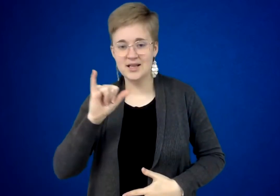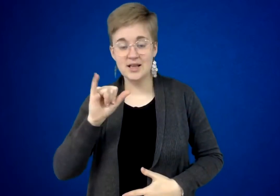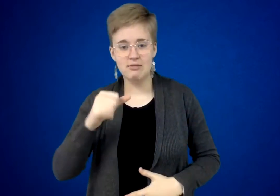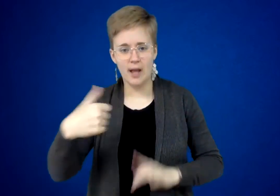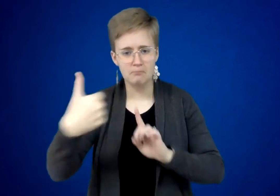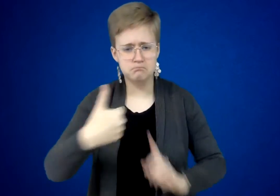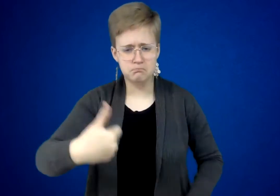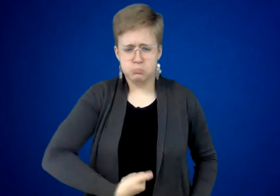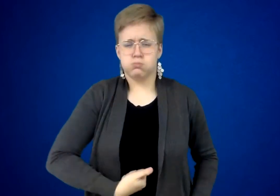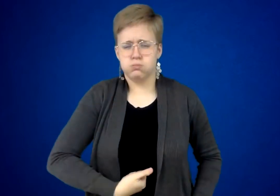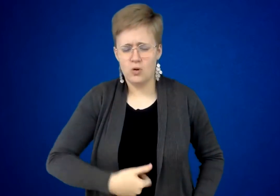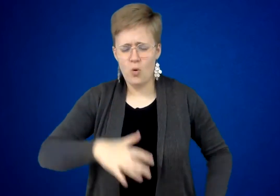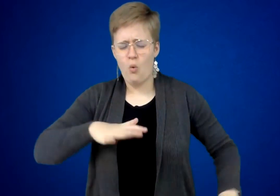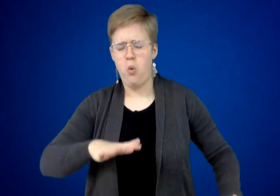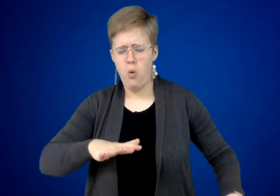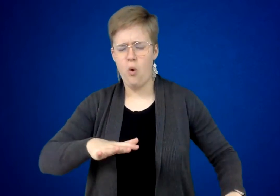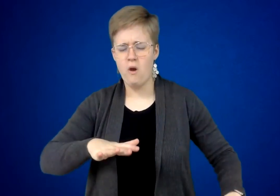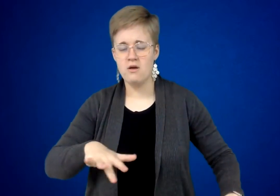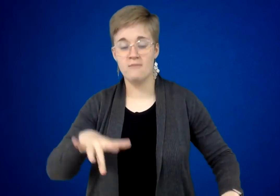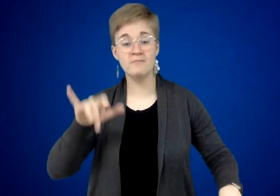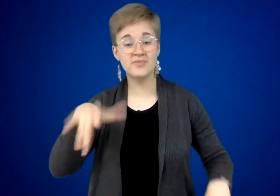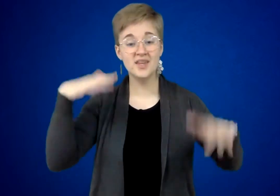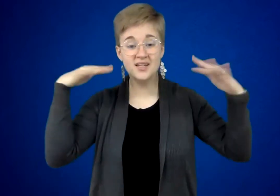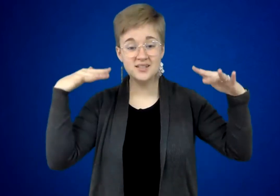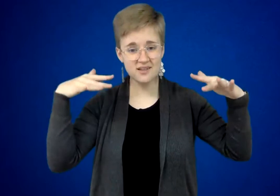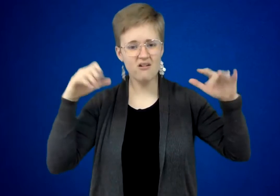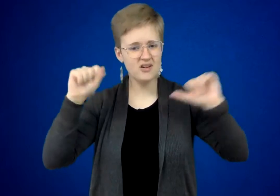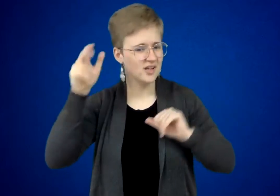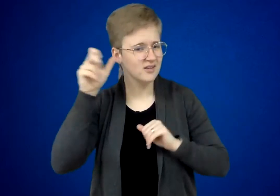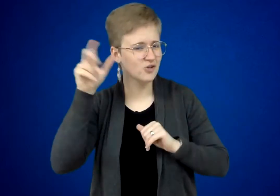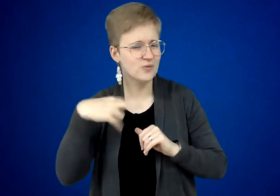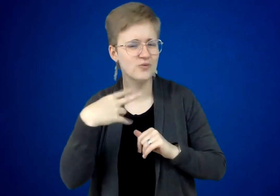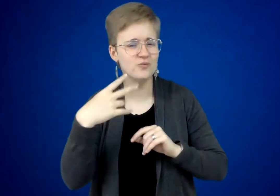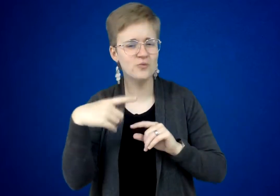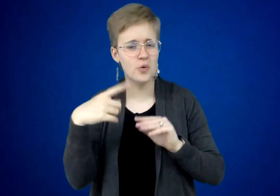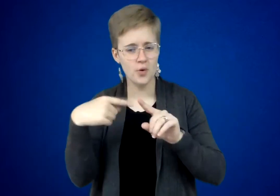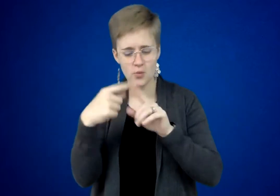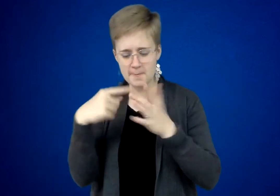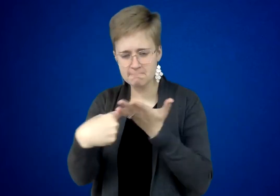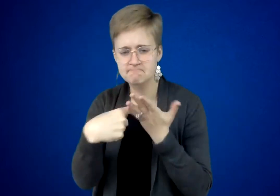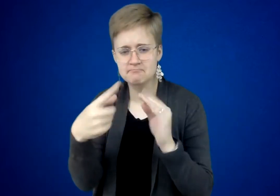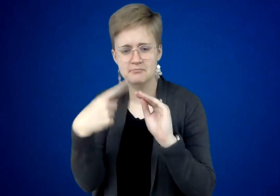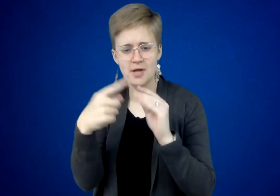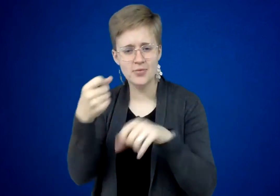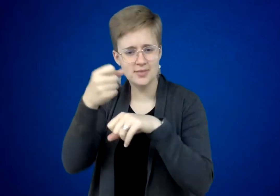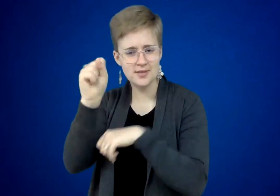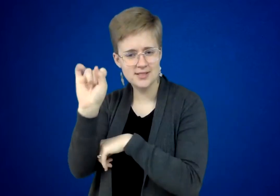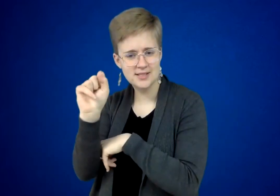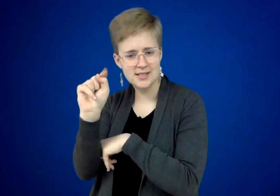stomach. The sound was in her voice when she talked about the Sistine Chapel, and when she looked at things he carved in